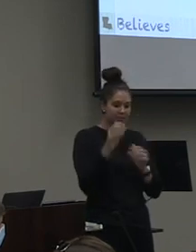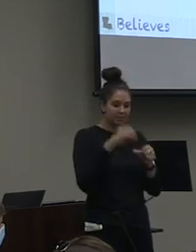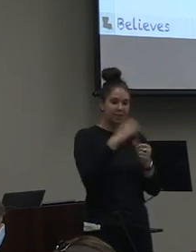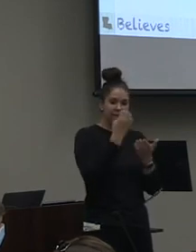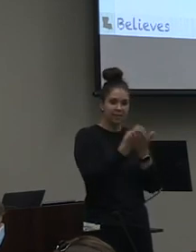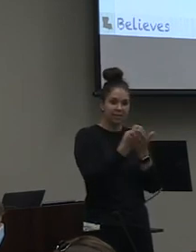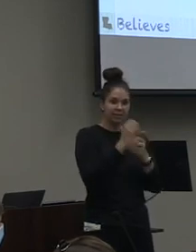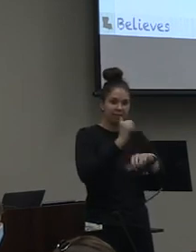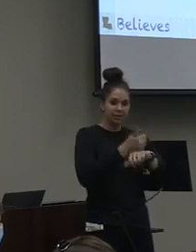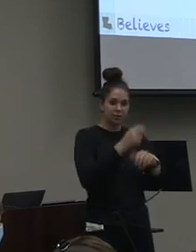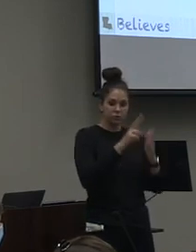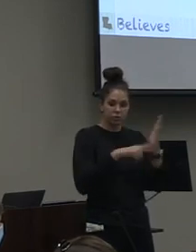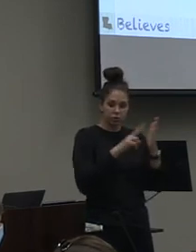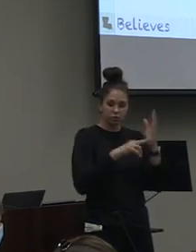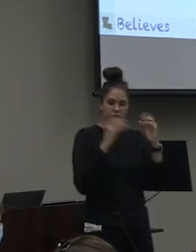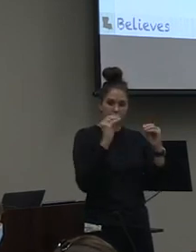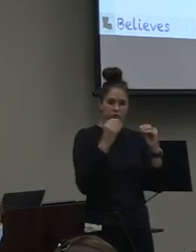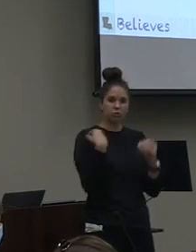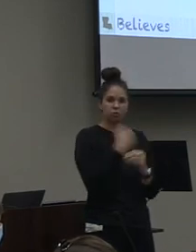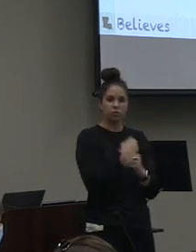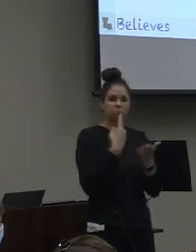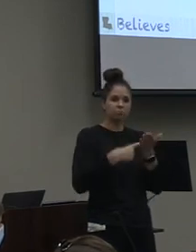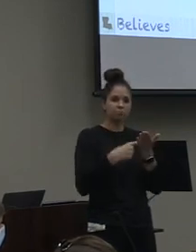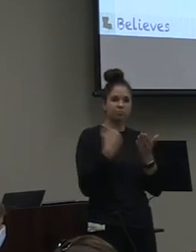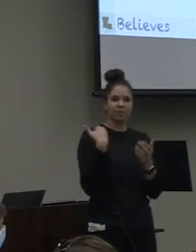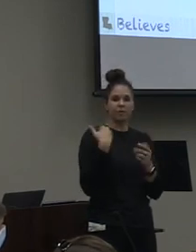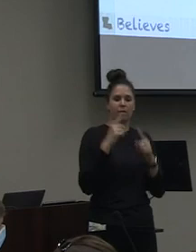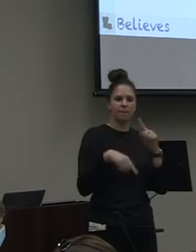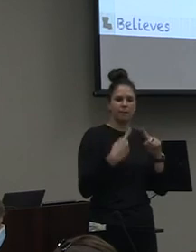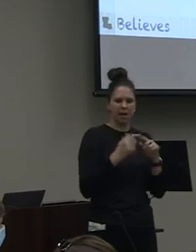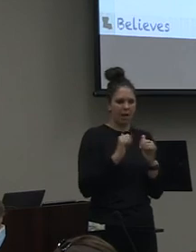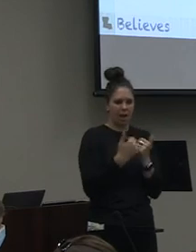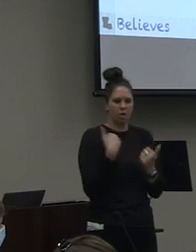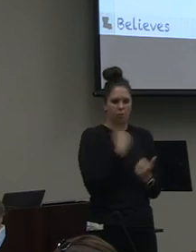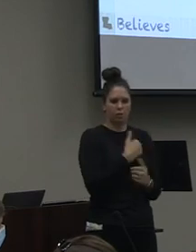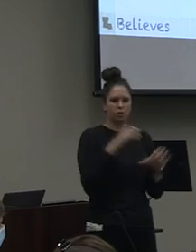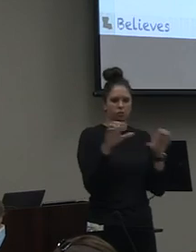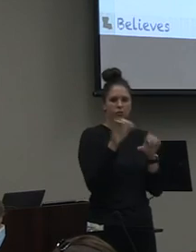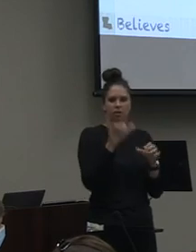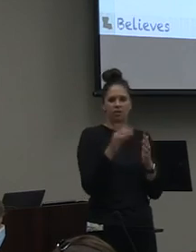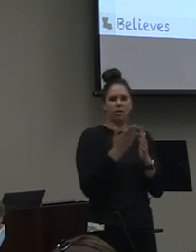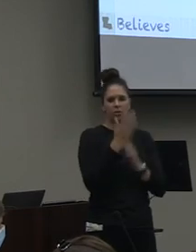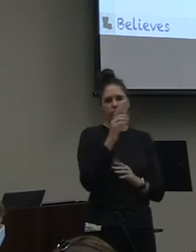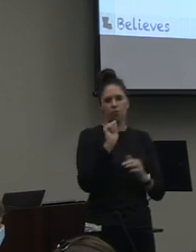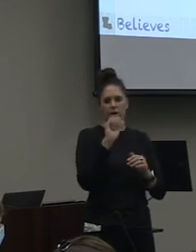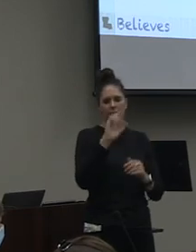evidence-based reading instruction. We talked a little bit before about how we're doing that through Act 108.